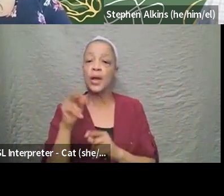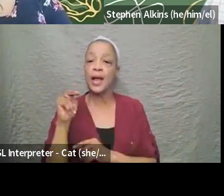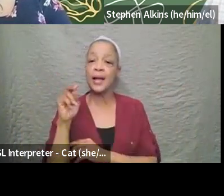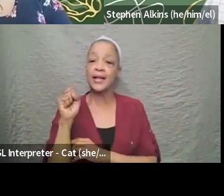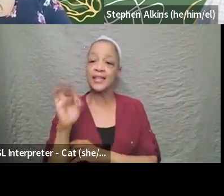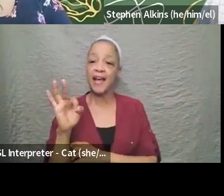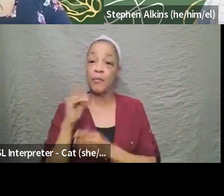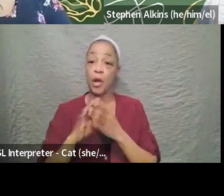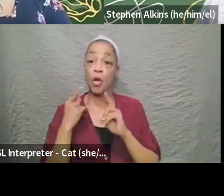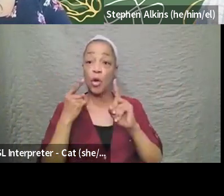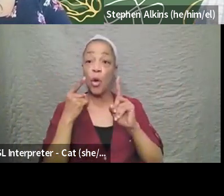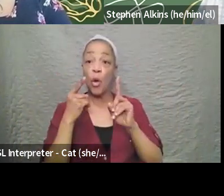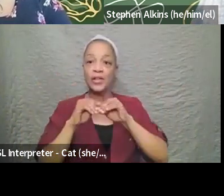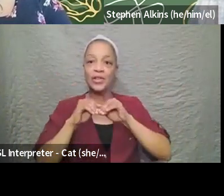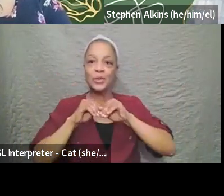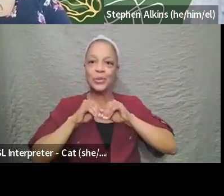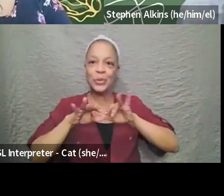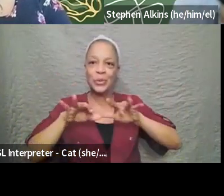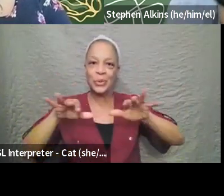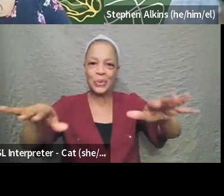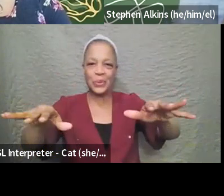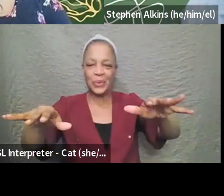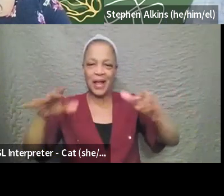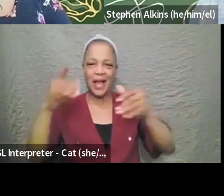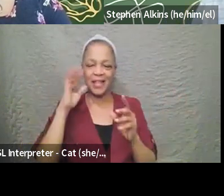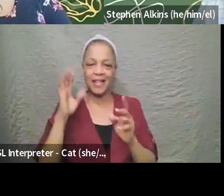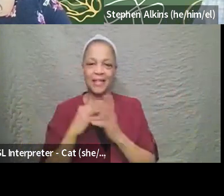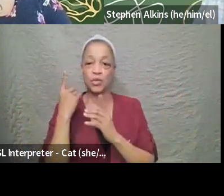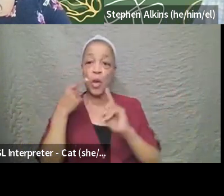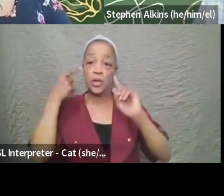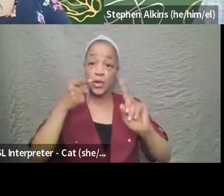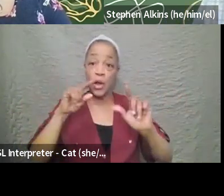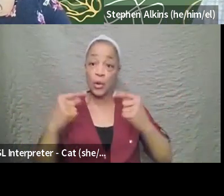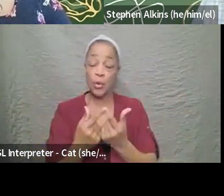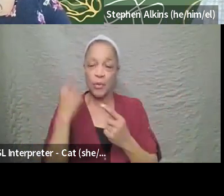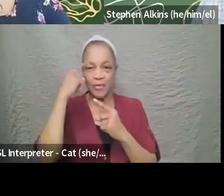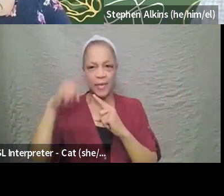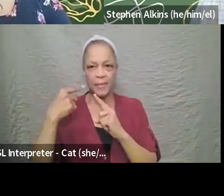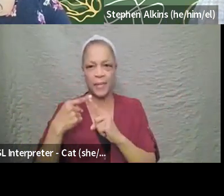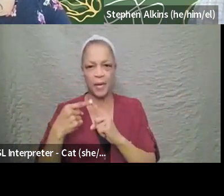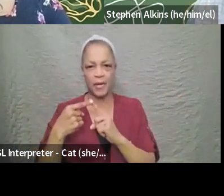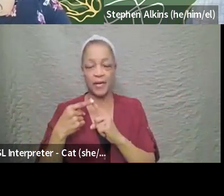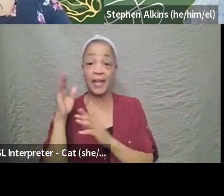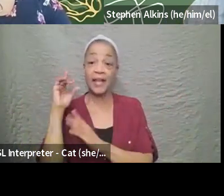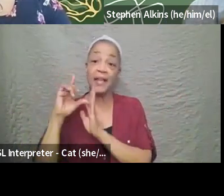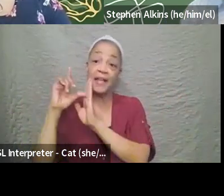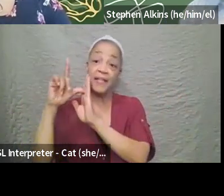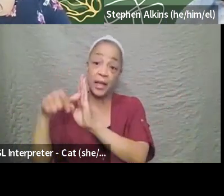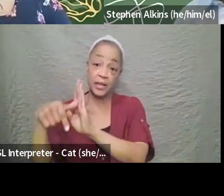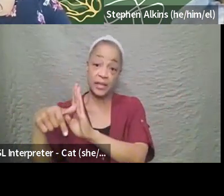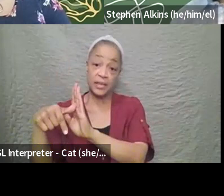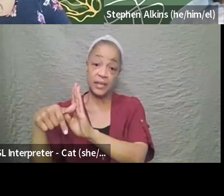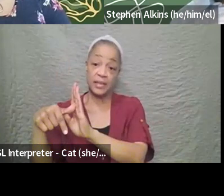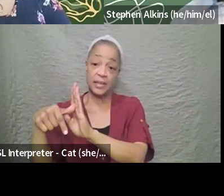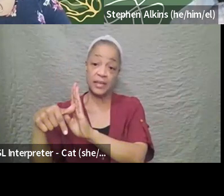goal is to ripple out. And I think that's one of the targeted groups that we're thinking of that eventually would